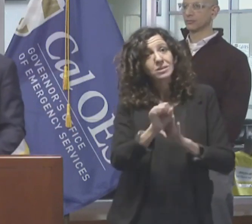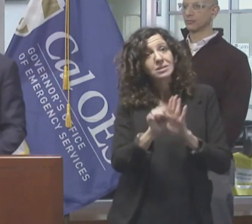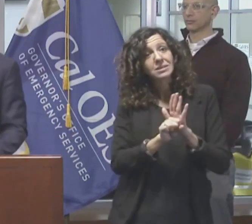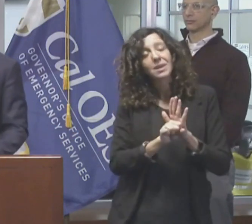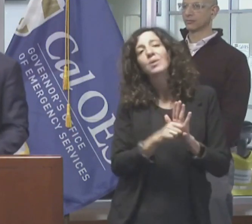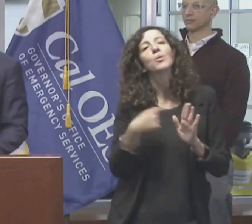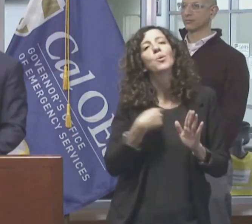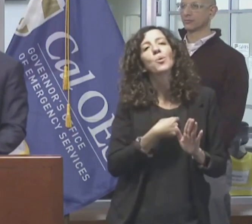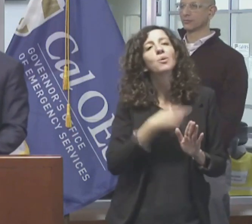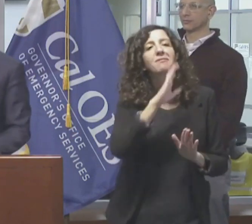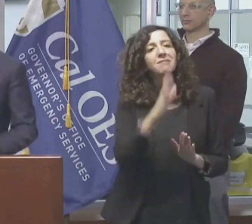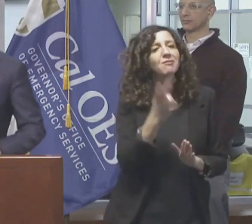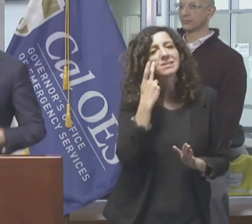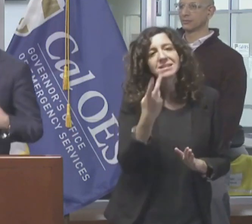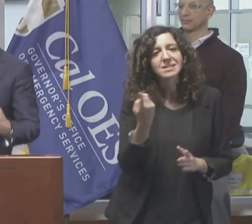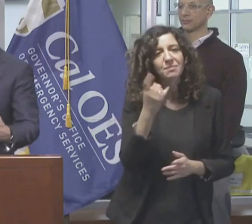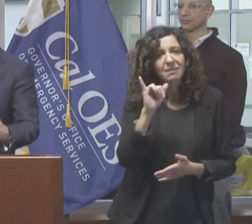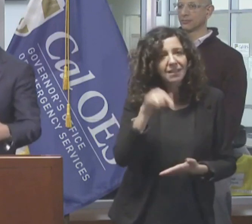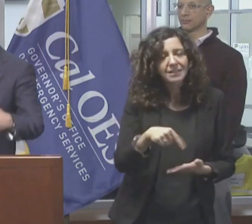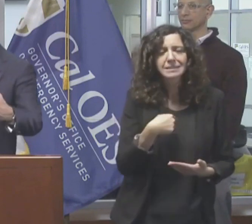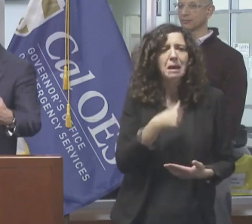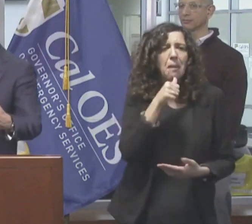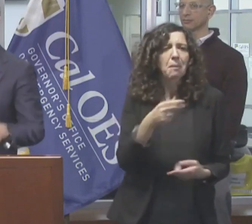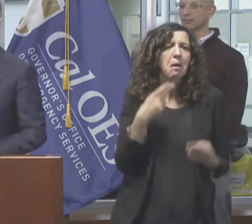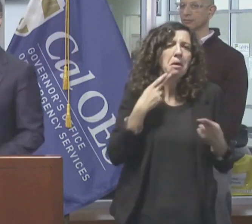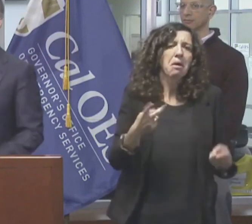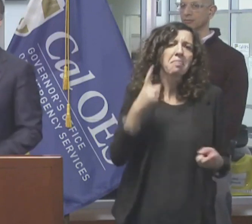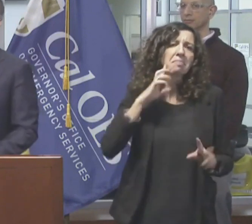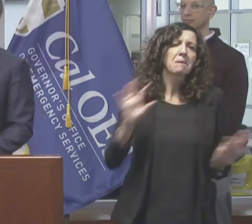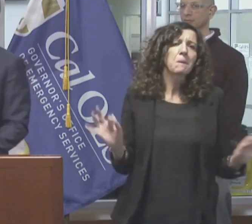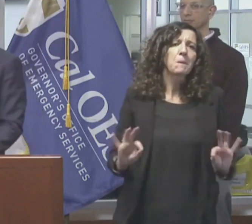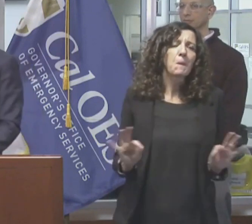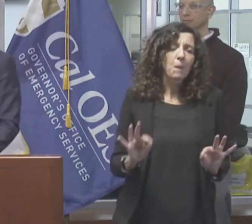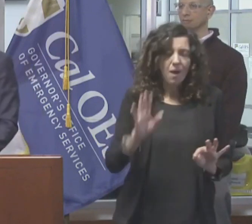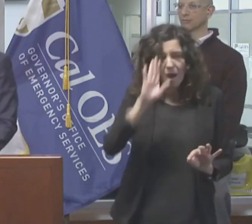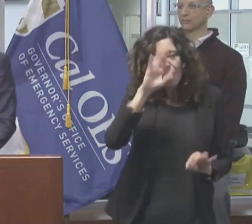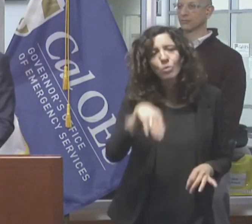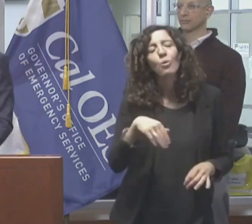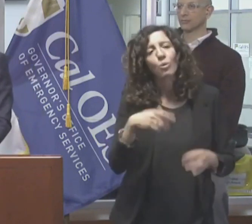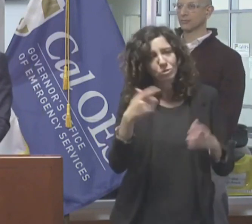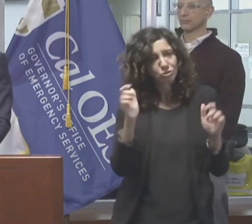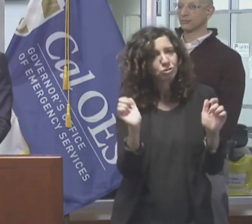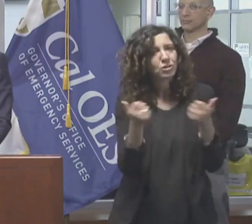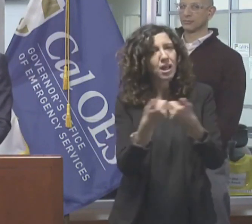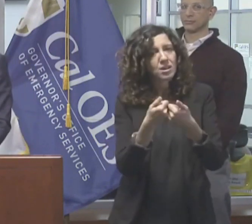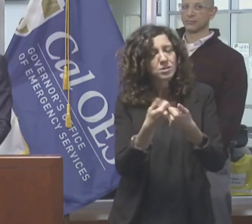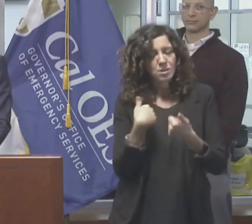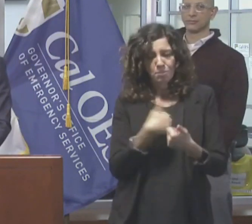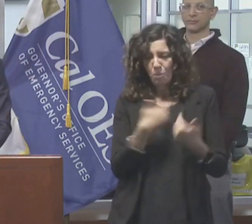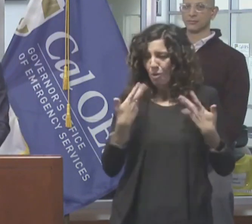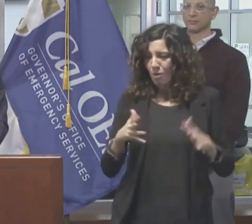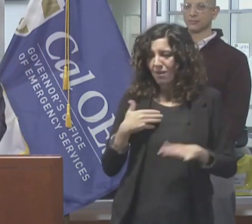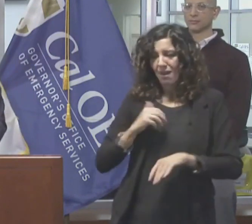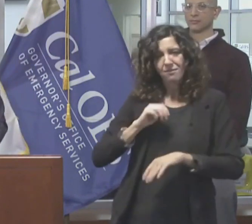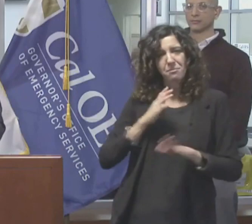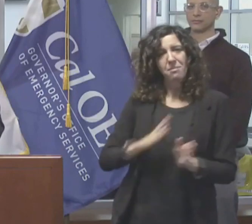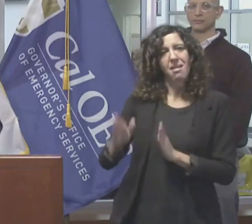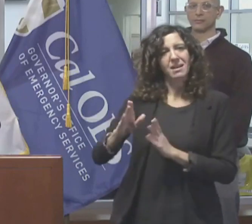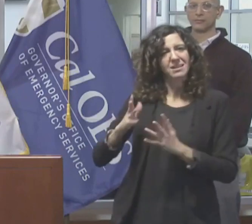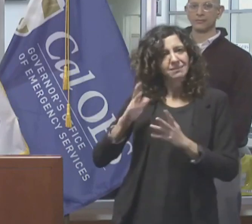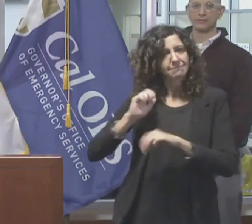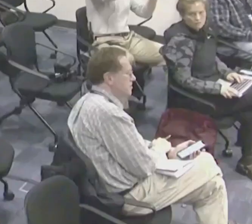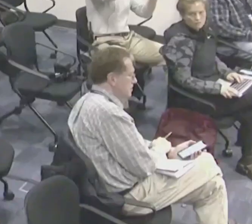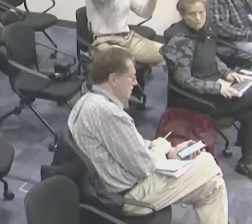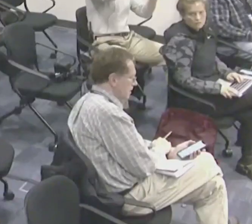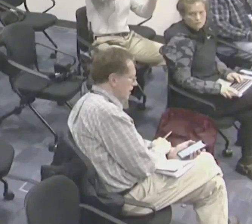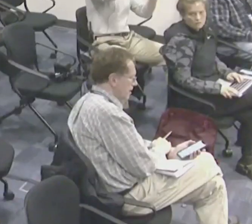never faced. And so I'm not naive about the challenges, but being able to meet the moment and having a planning apparatus in place, we certainly do. Do